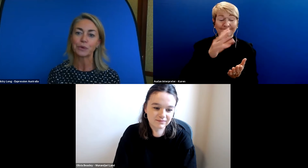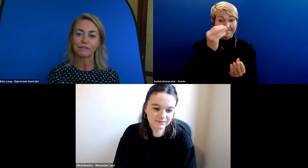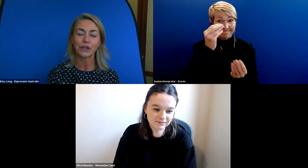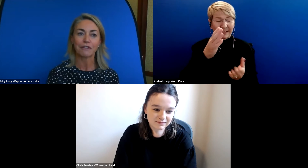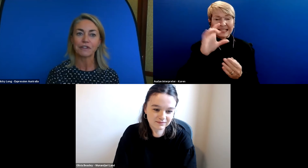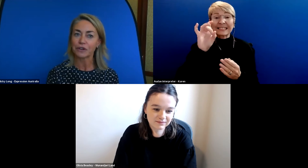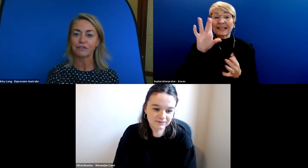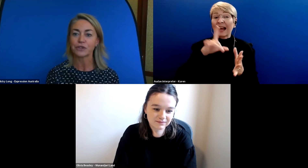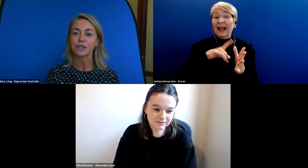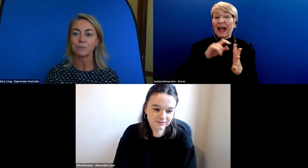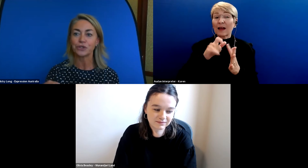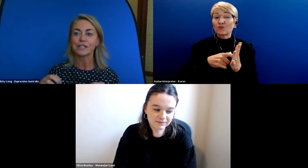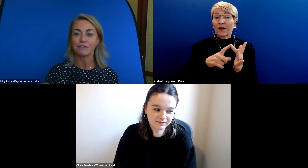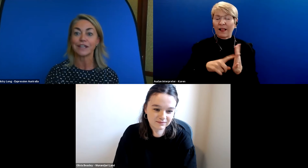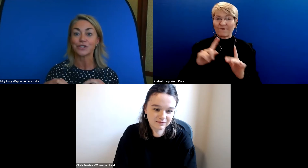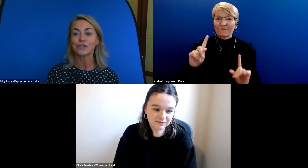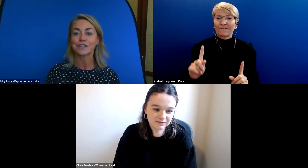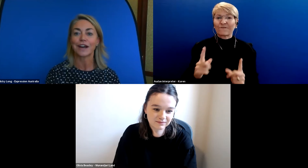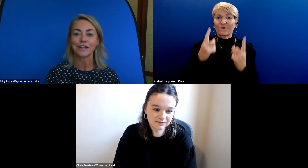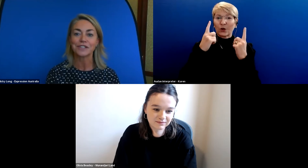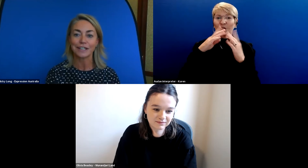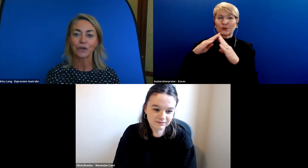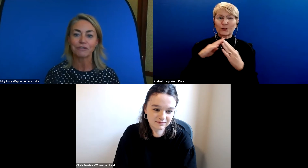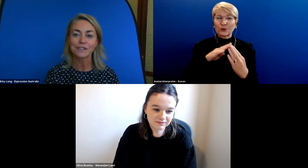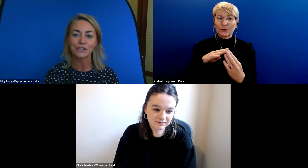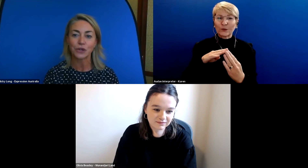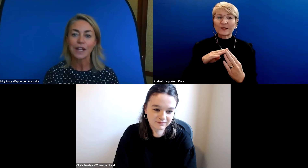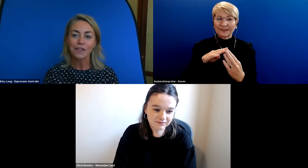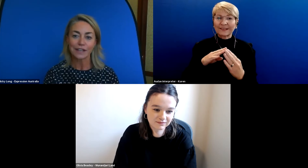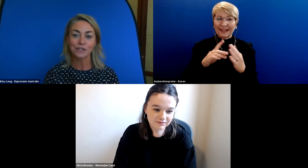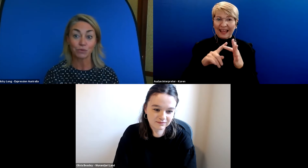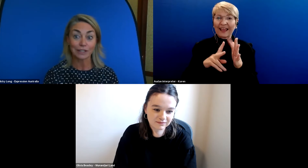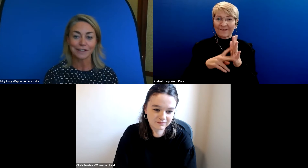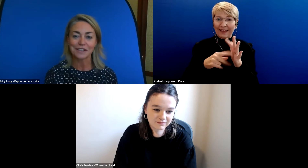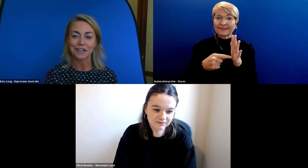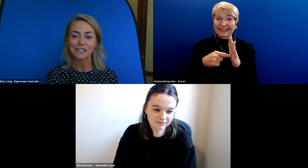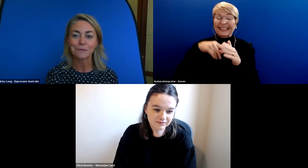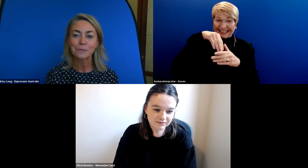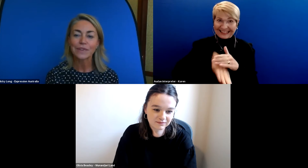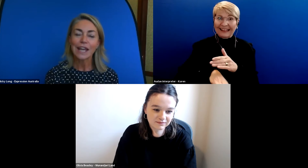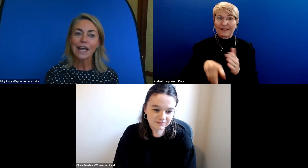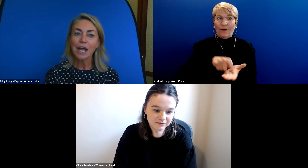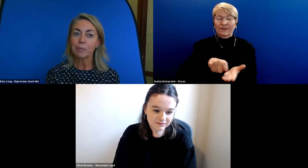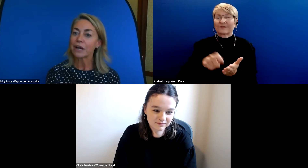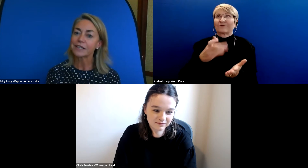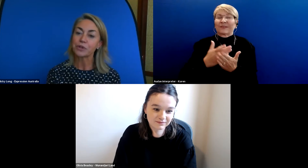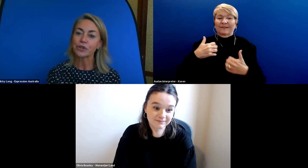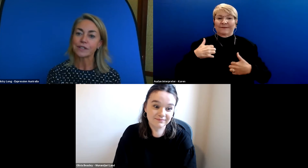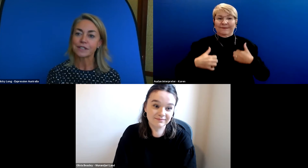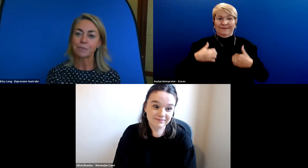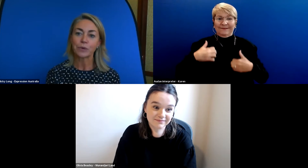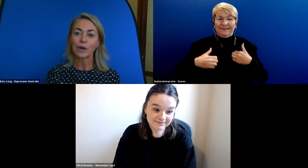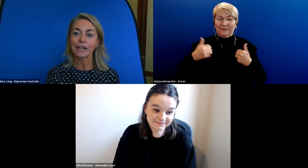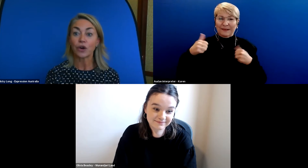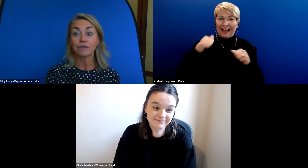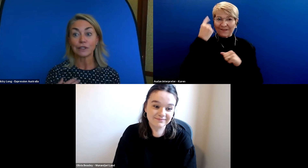April, we've got our very first community event on site in our office. So that's really exciting. But my